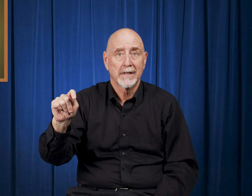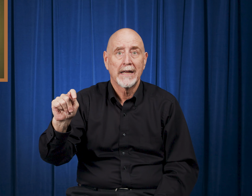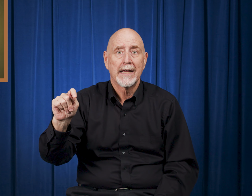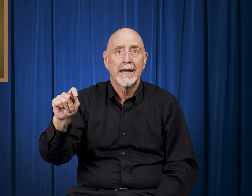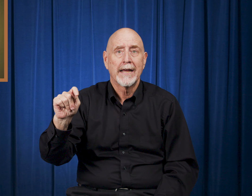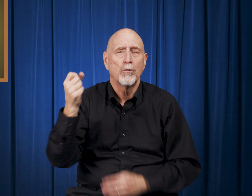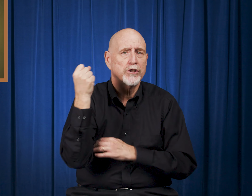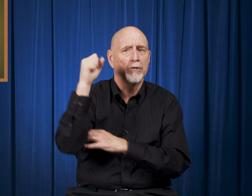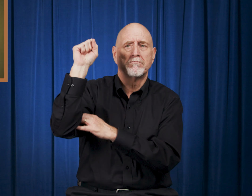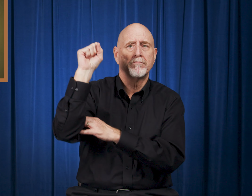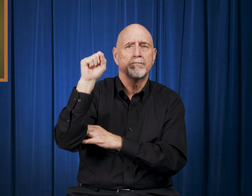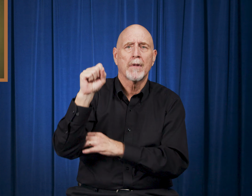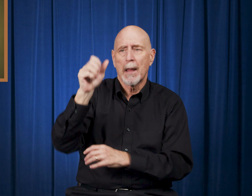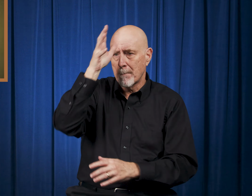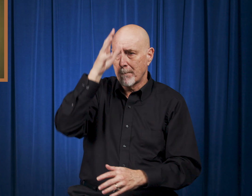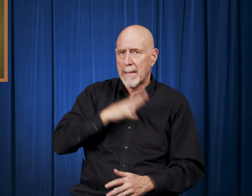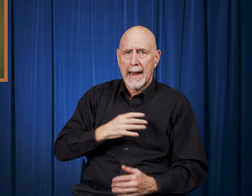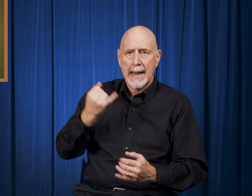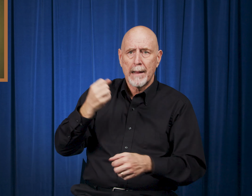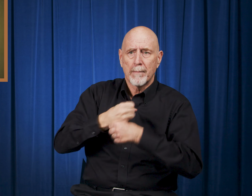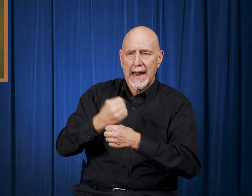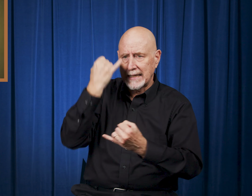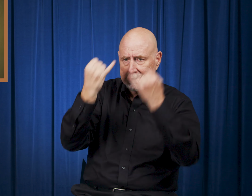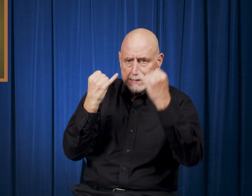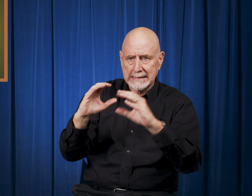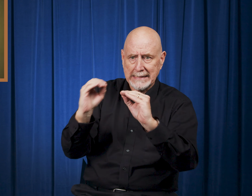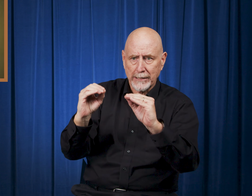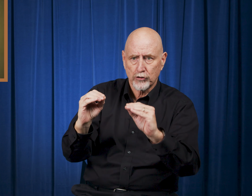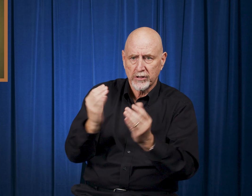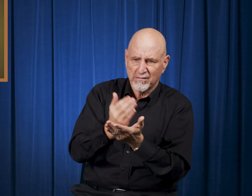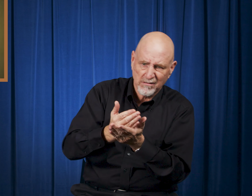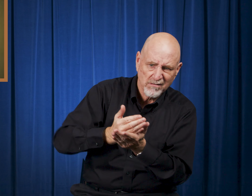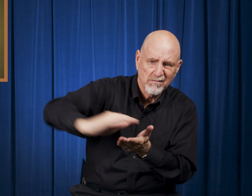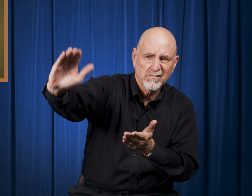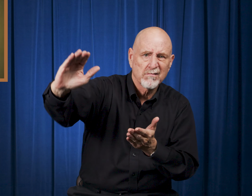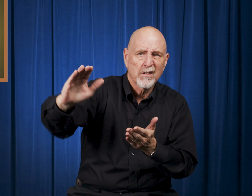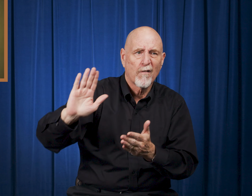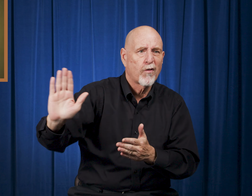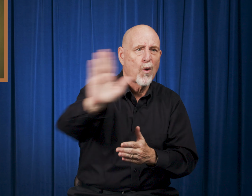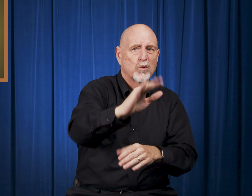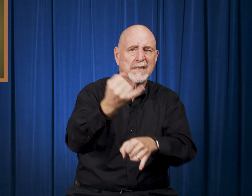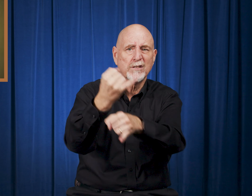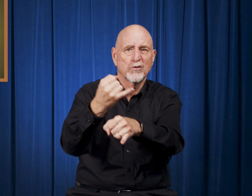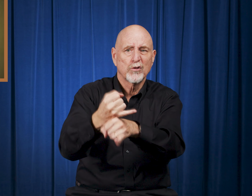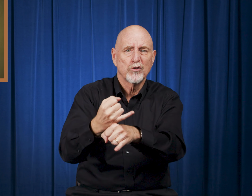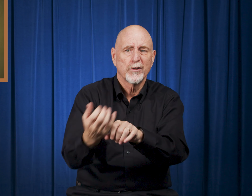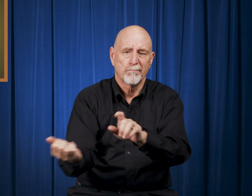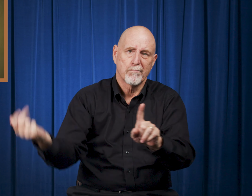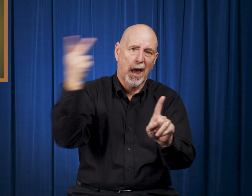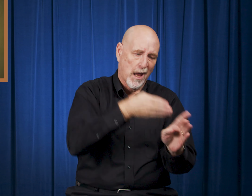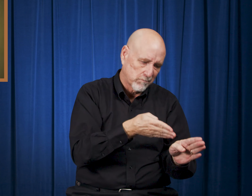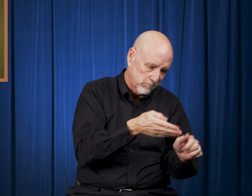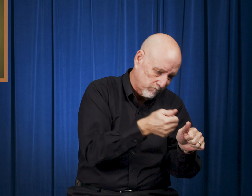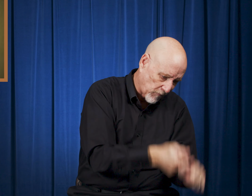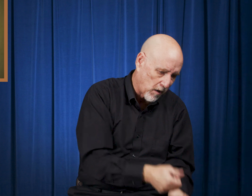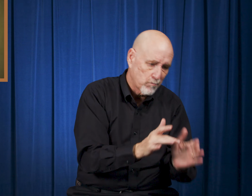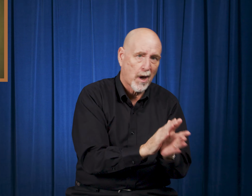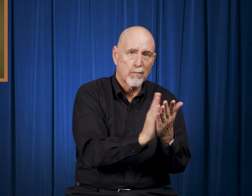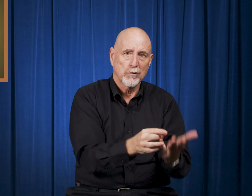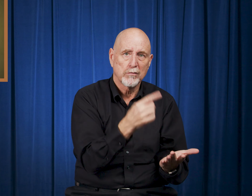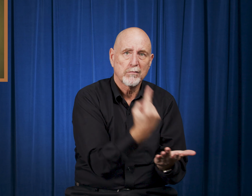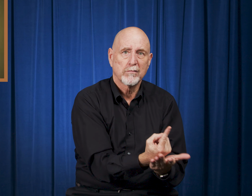will, of rejecting man-made creeds and doctrines of those religious institutions and returning to the